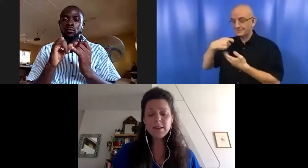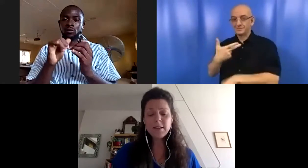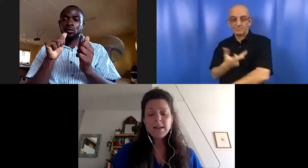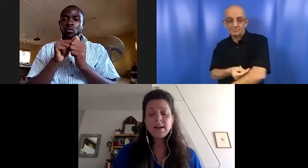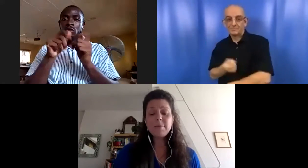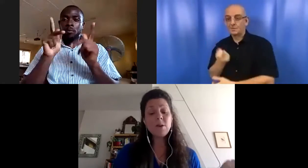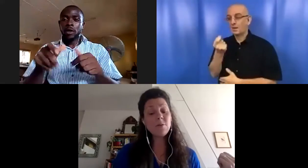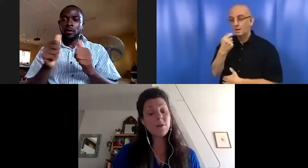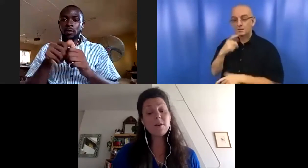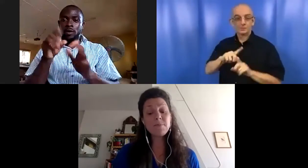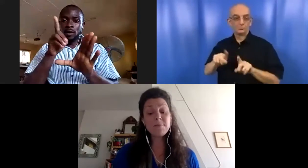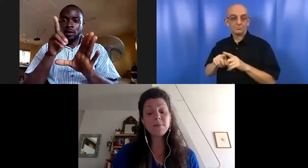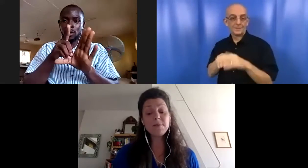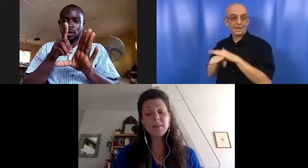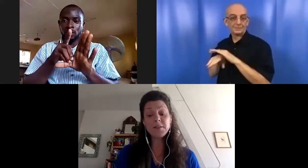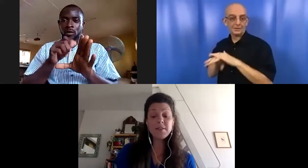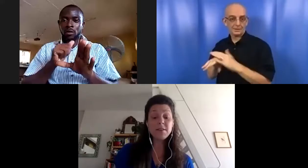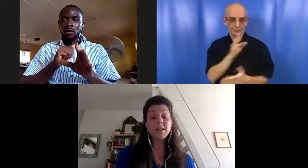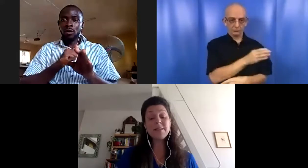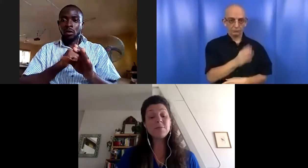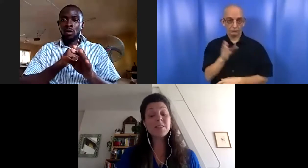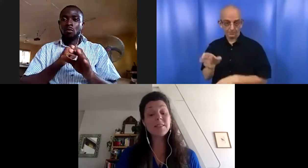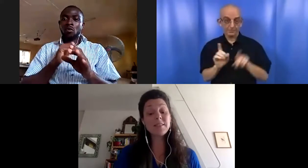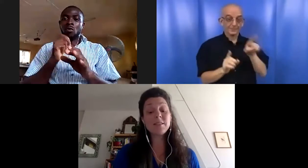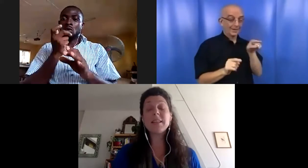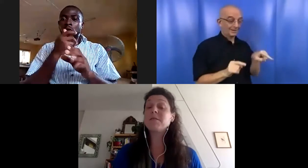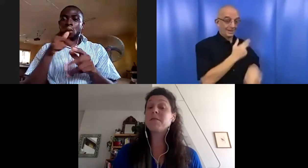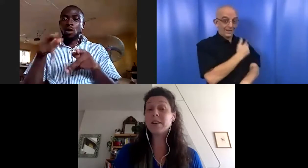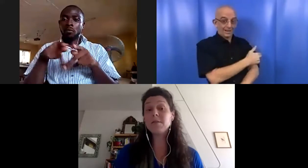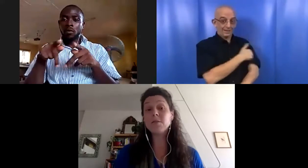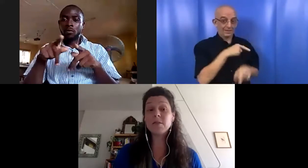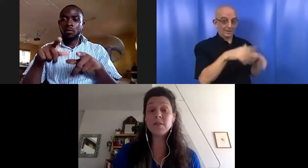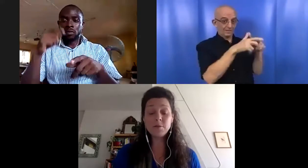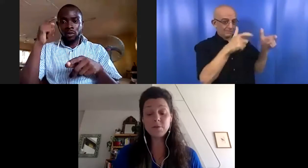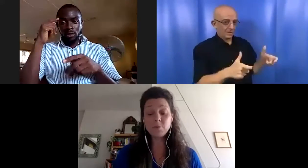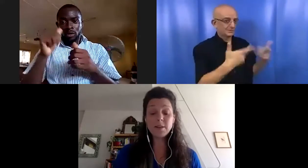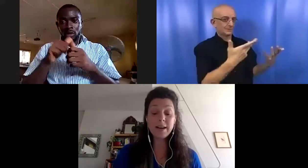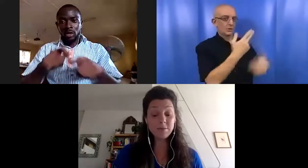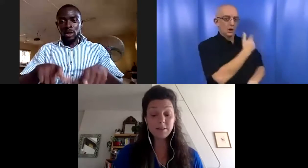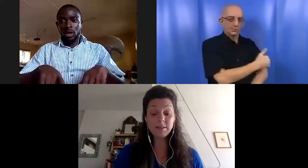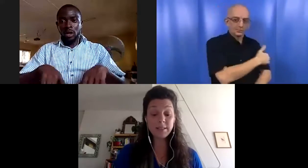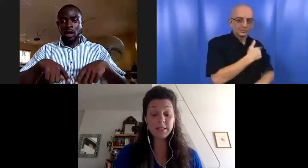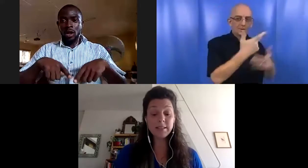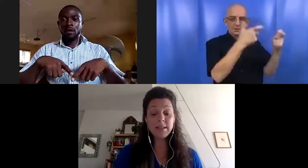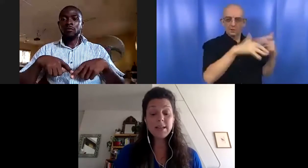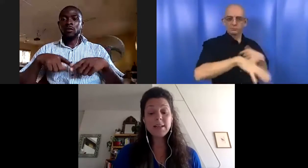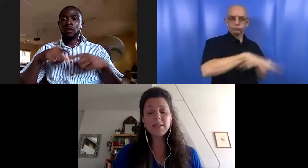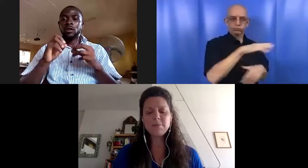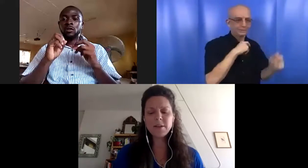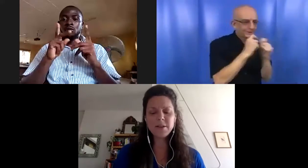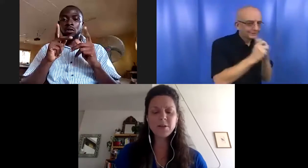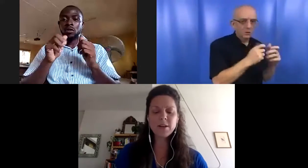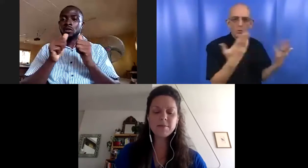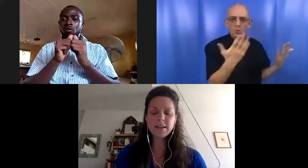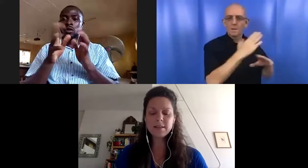disabilities. Overall, people felt that their life was considered less valuable than those without disabilities. And in